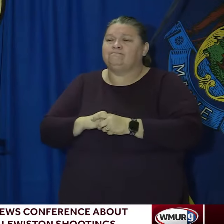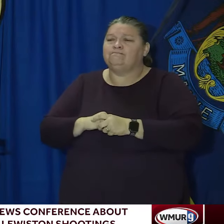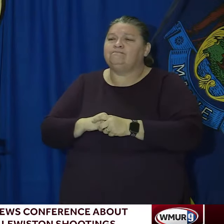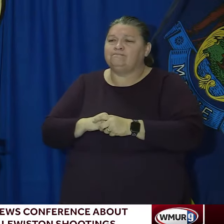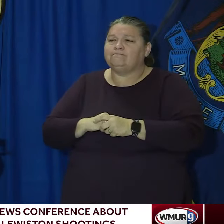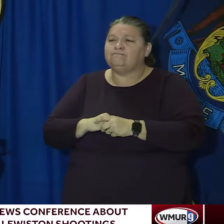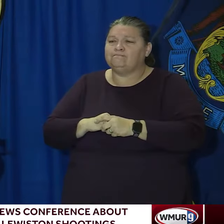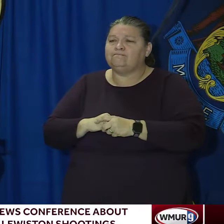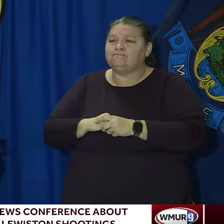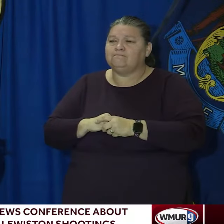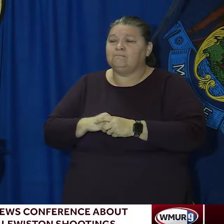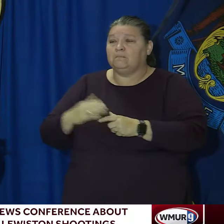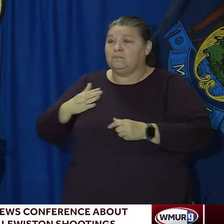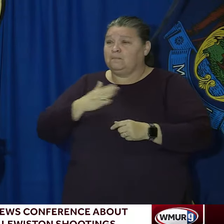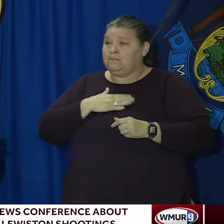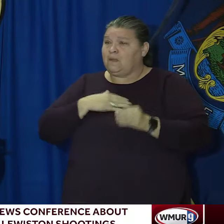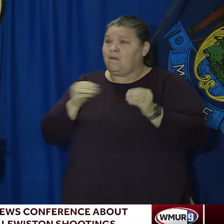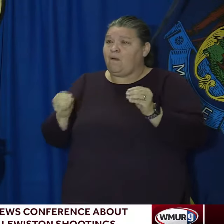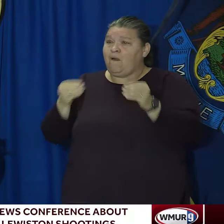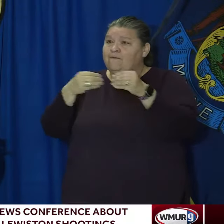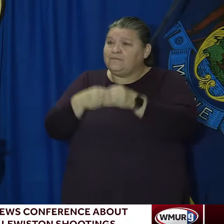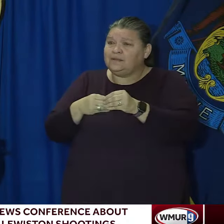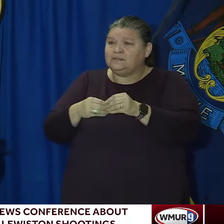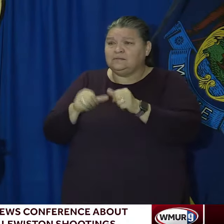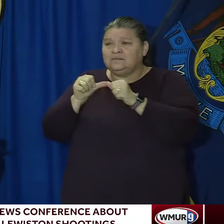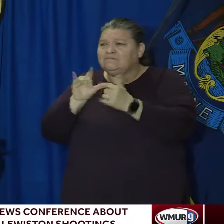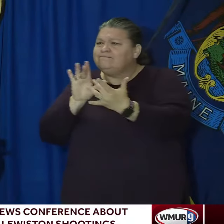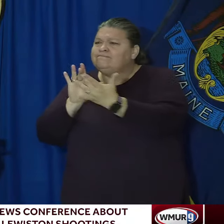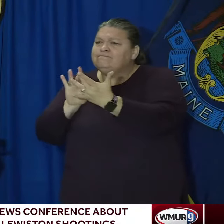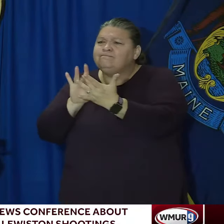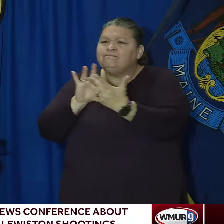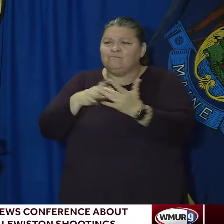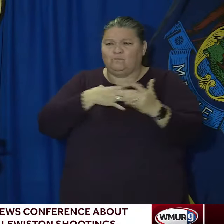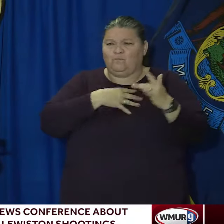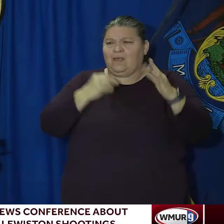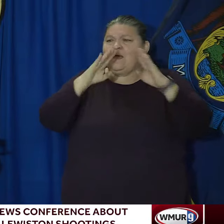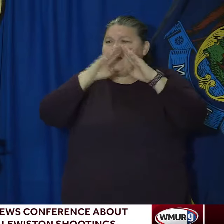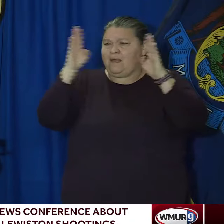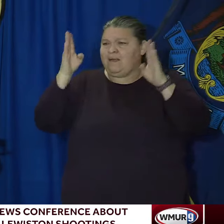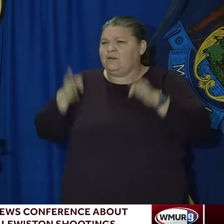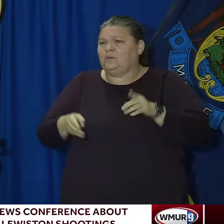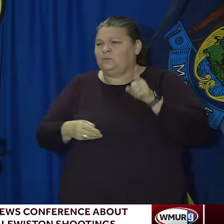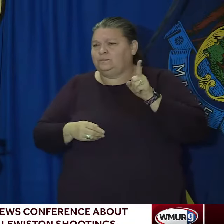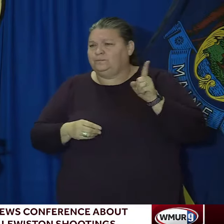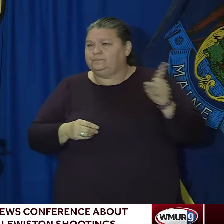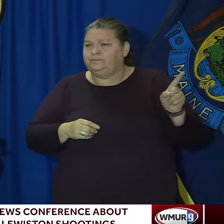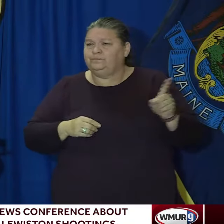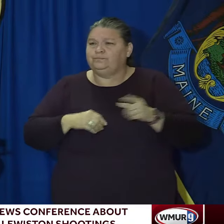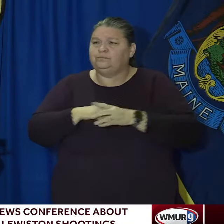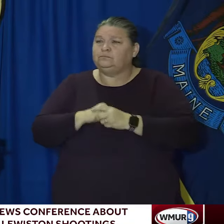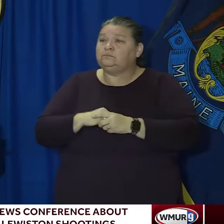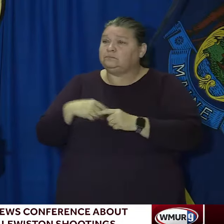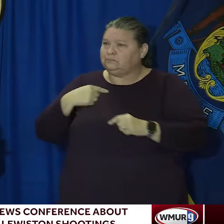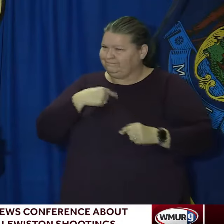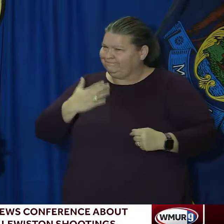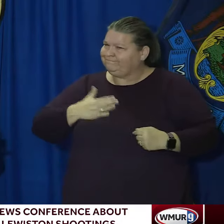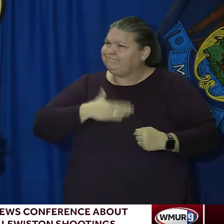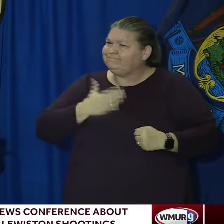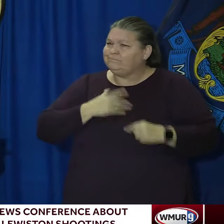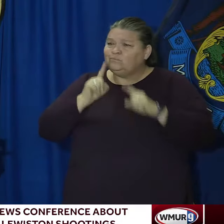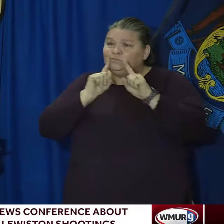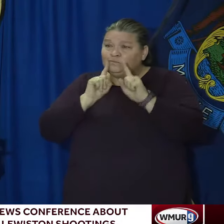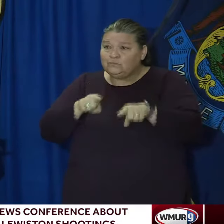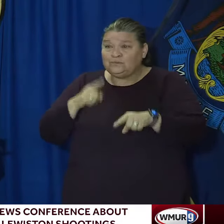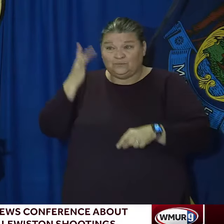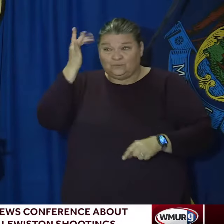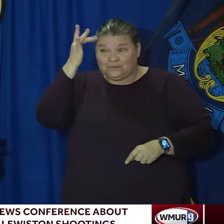My office also remains in contact with the White House, and I am pleased to report that, at my request,